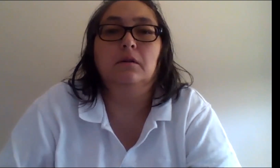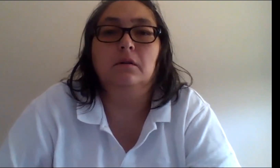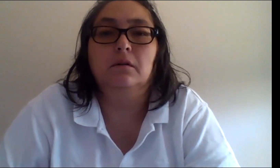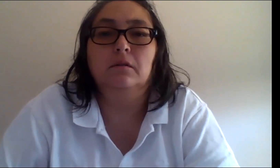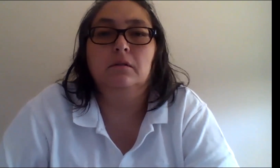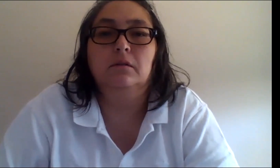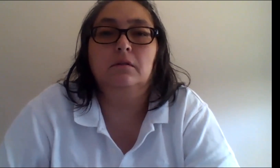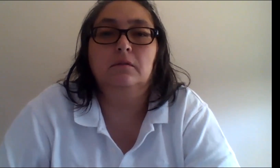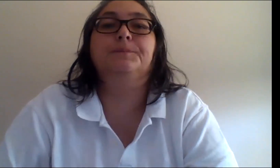next Wednesday?